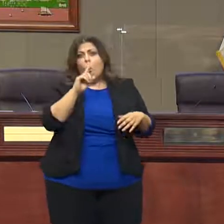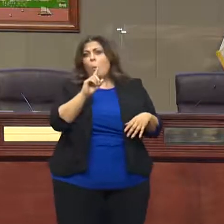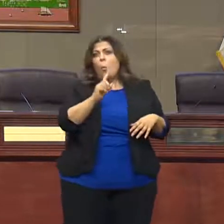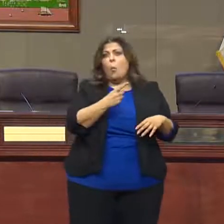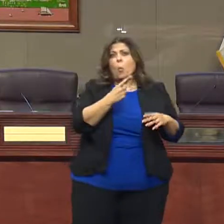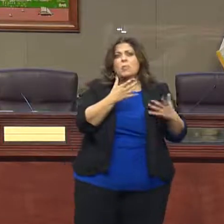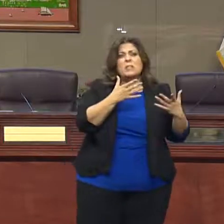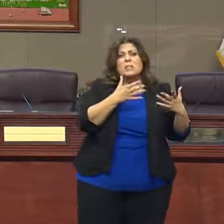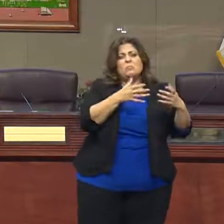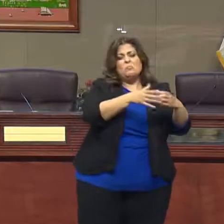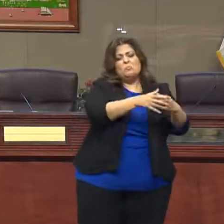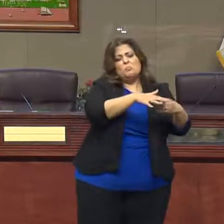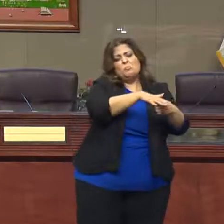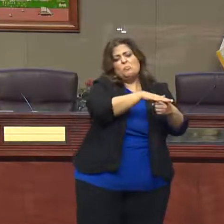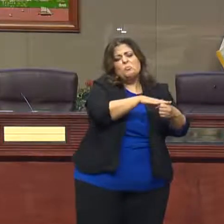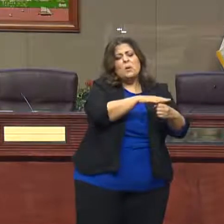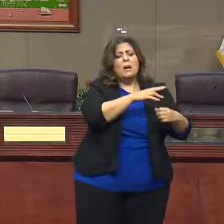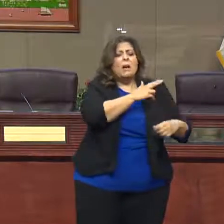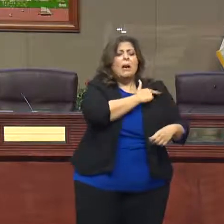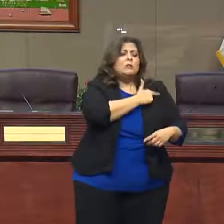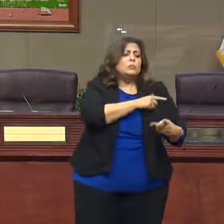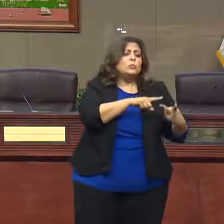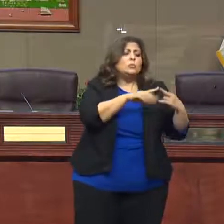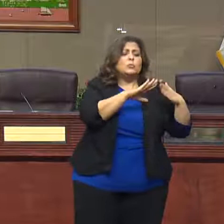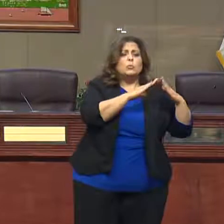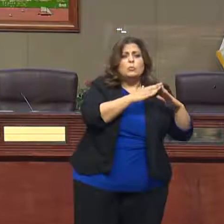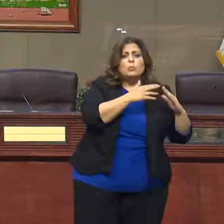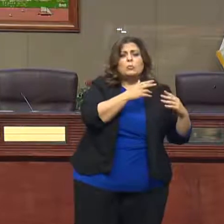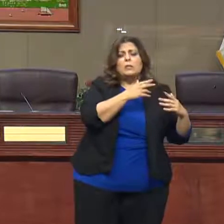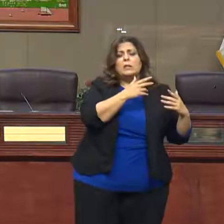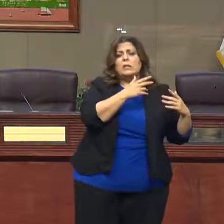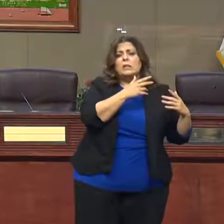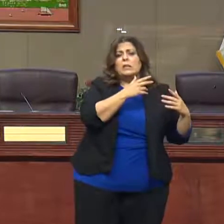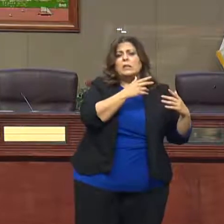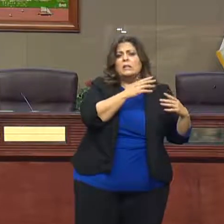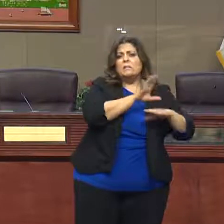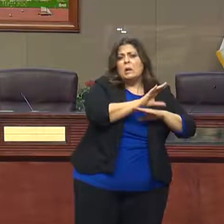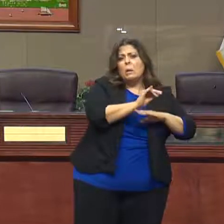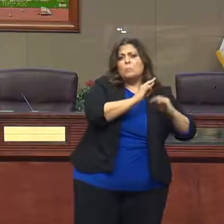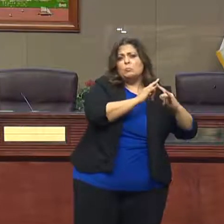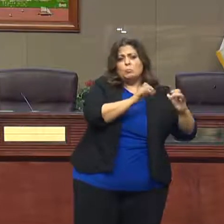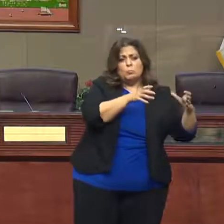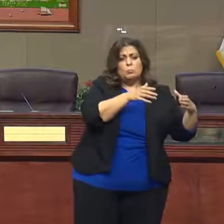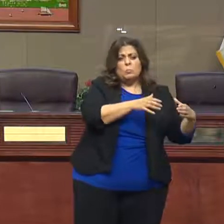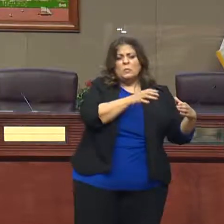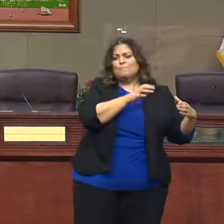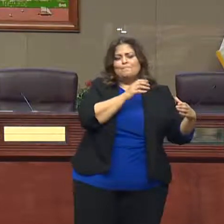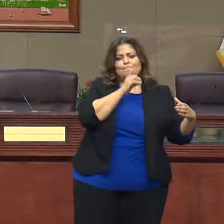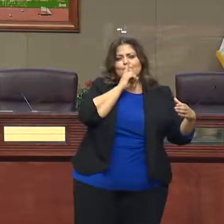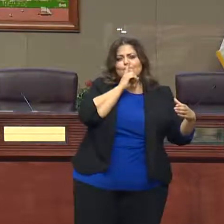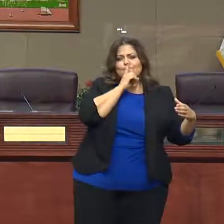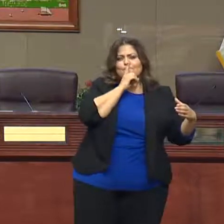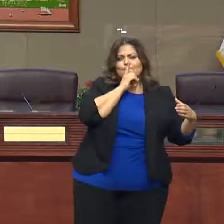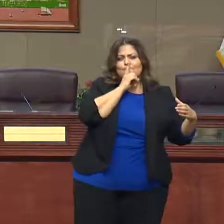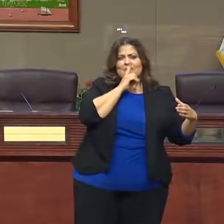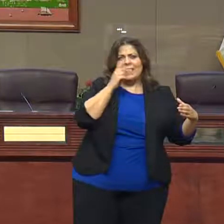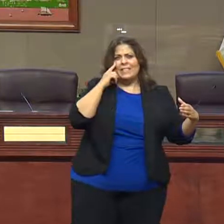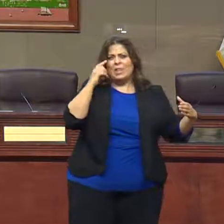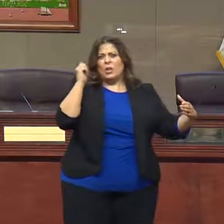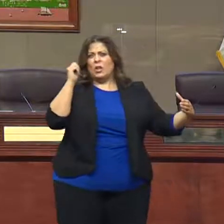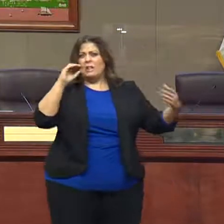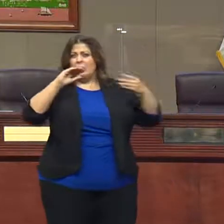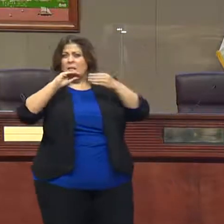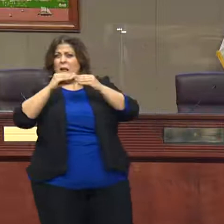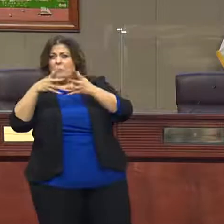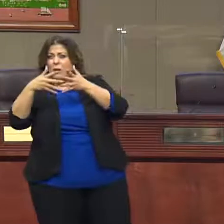retail outlets, or the hospitals, or the community health centers, I think it would, when you're talking about all Americans,